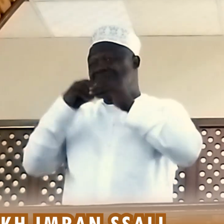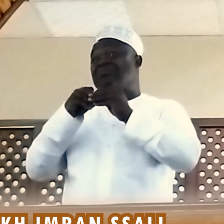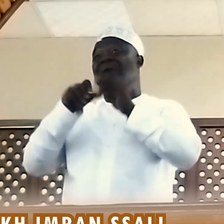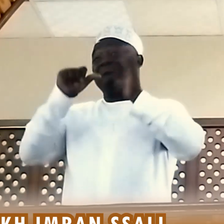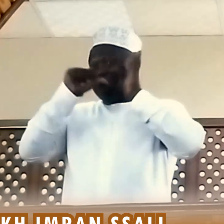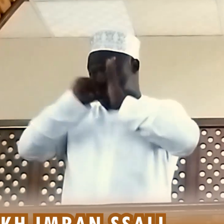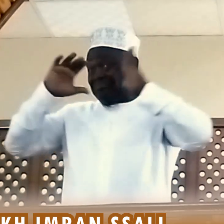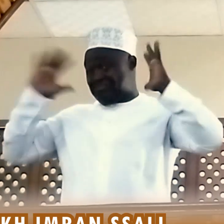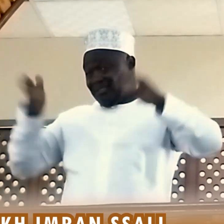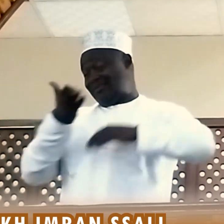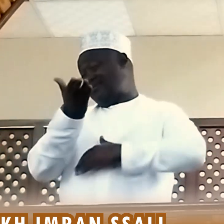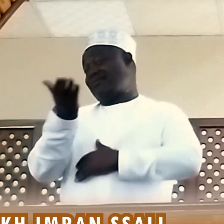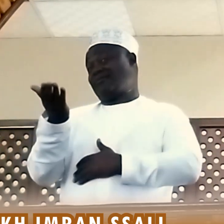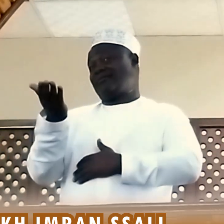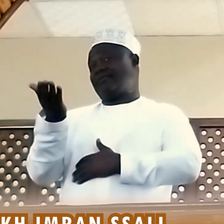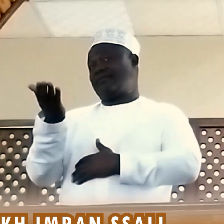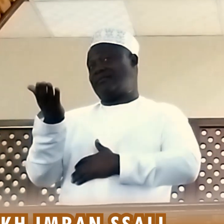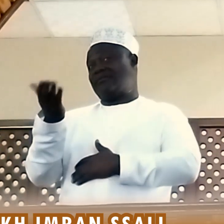mukolimire.